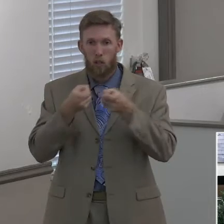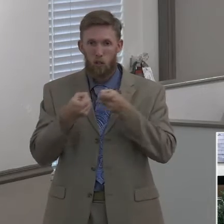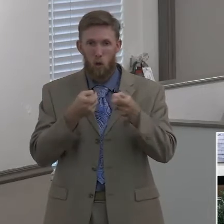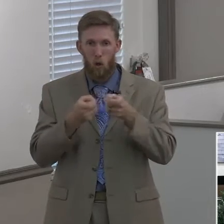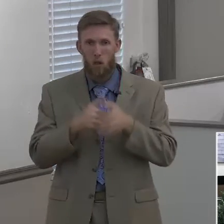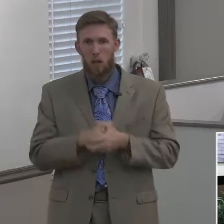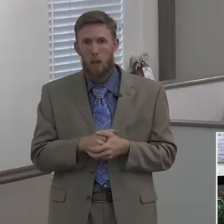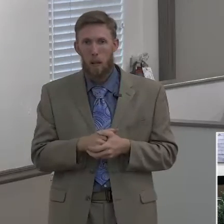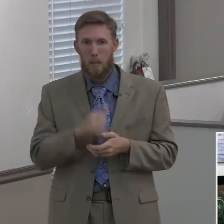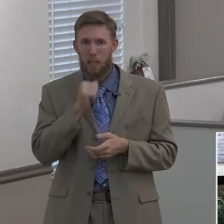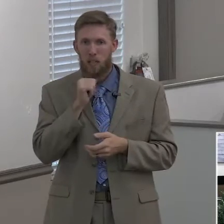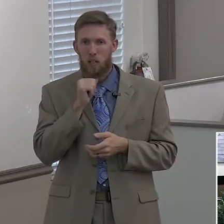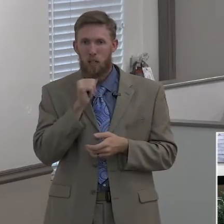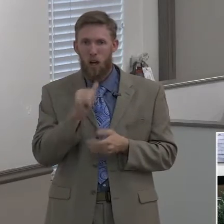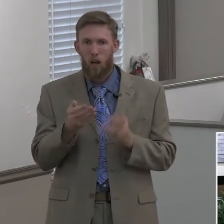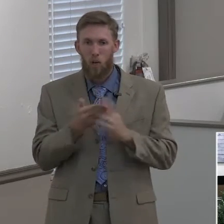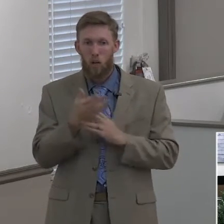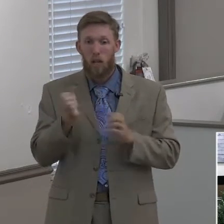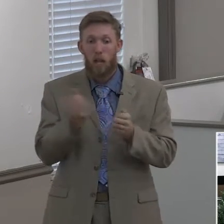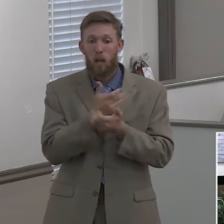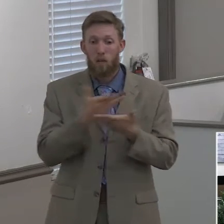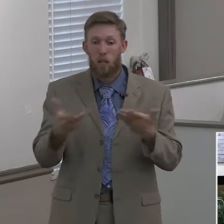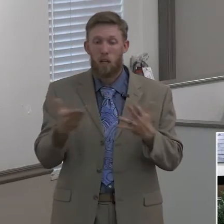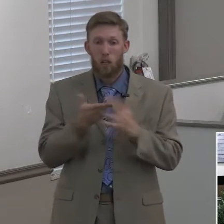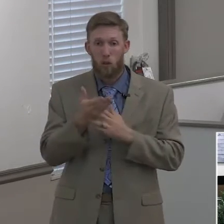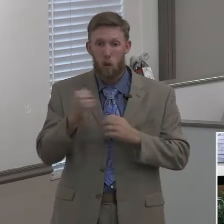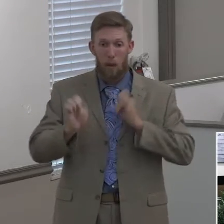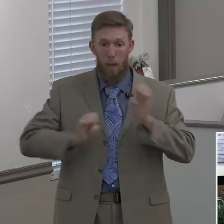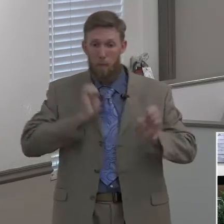run everything through your emotions.